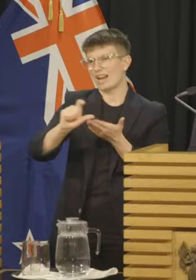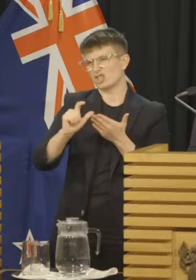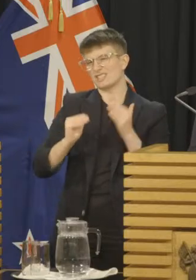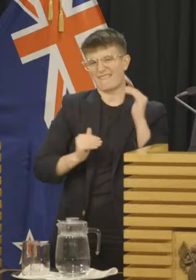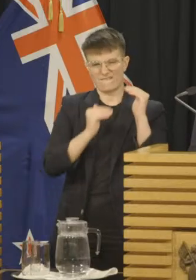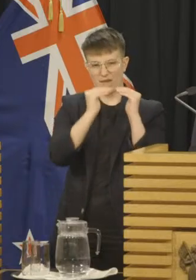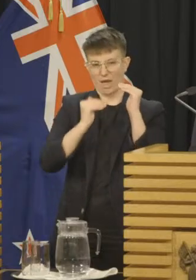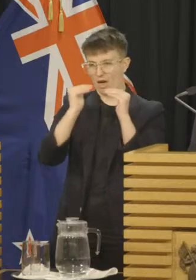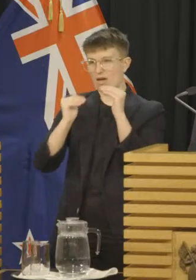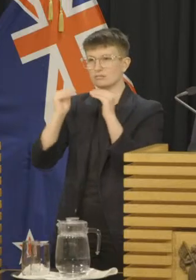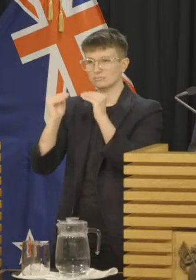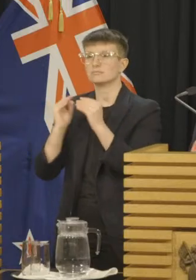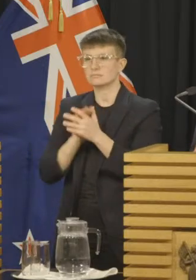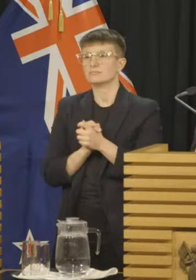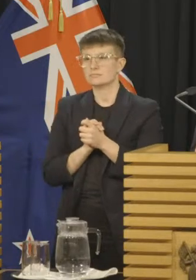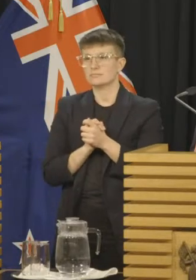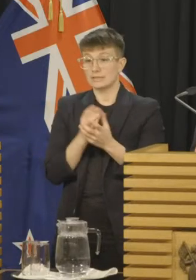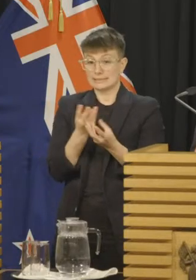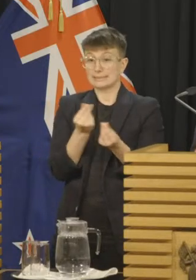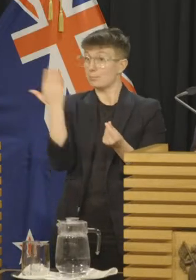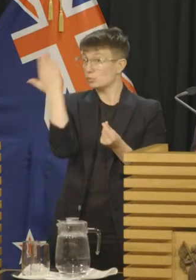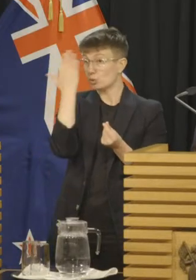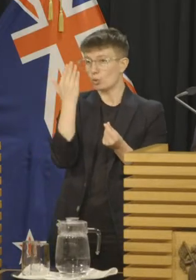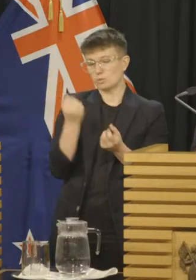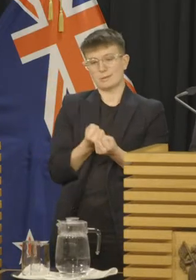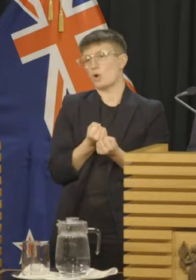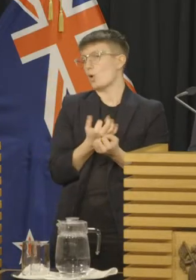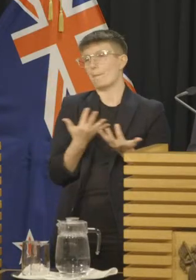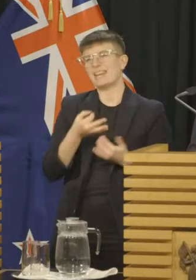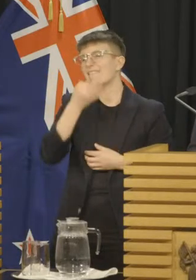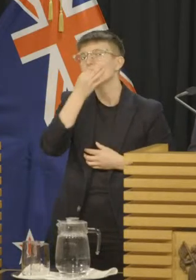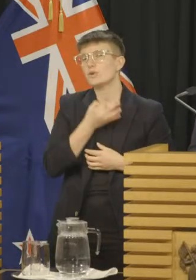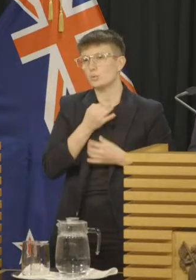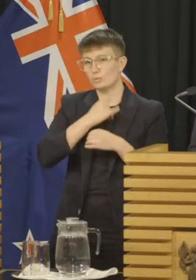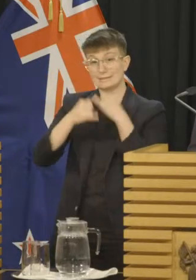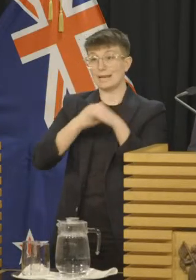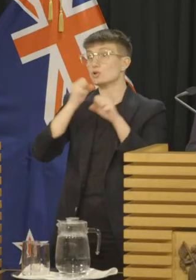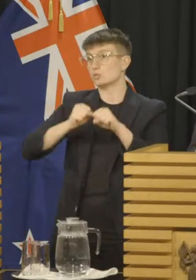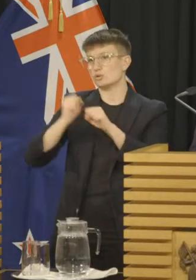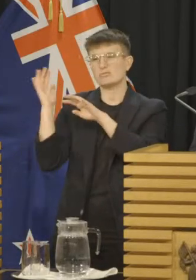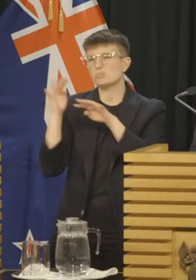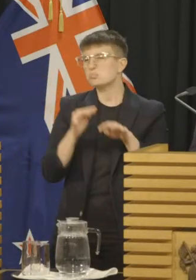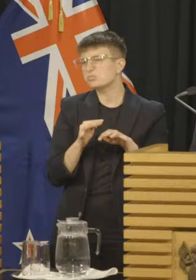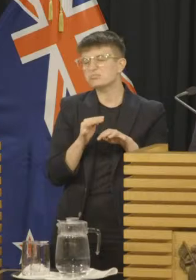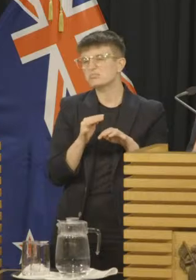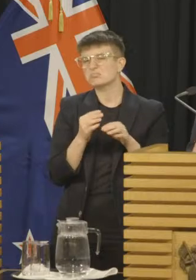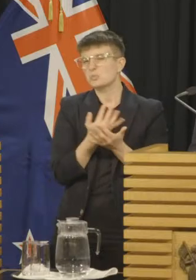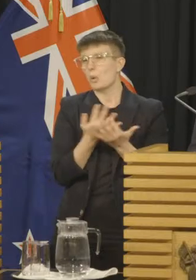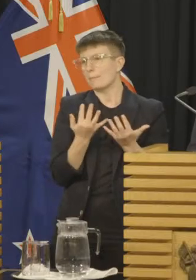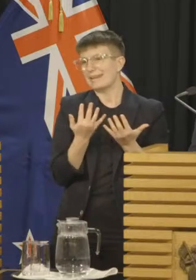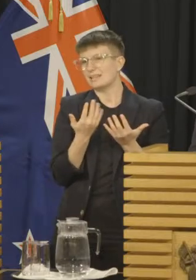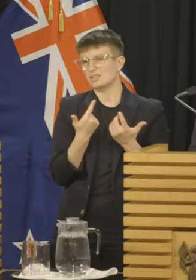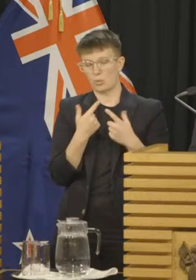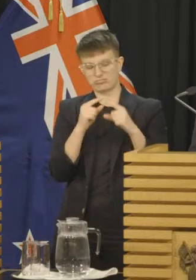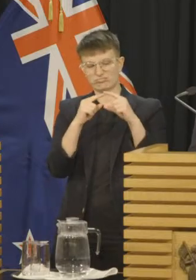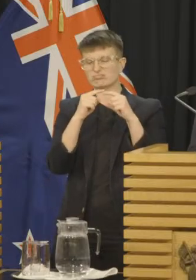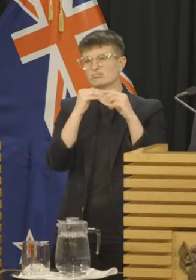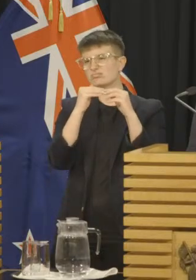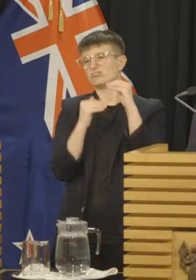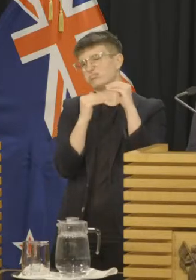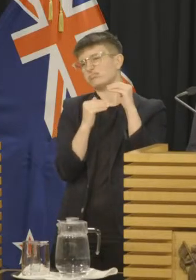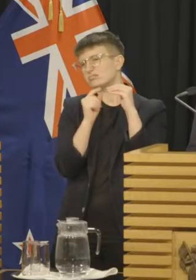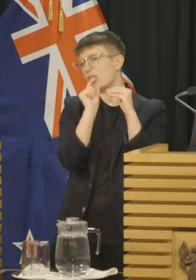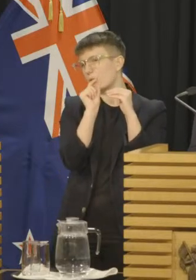number of international students, the transition cost is not likely to be large. But some schools do have a very large number of international students, and they're likely to be the